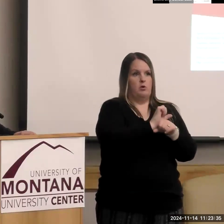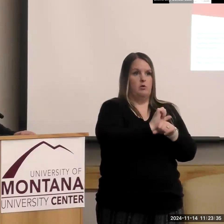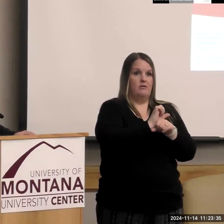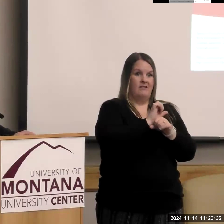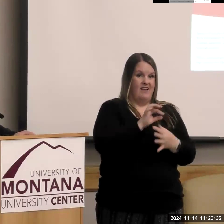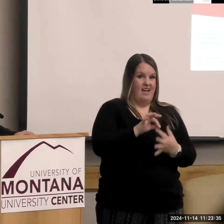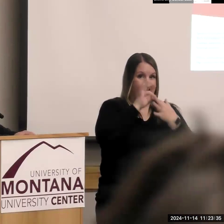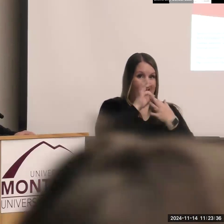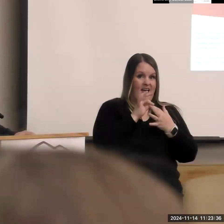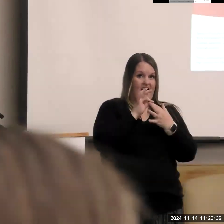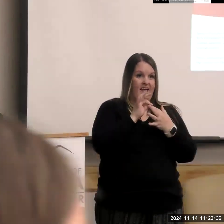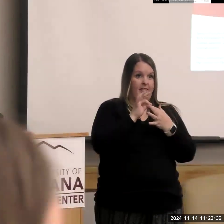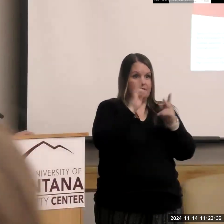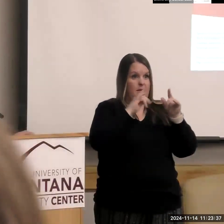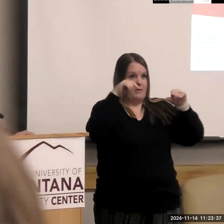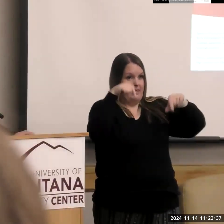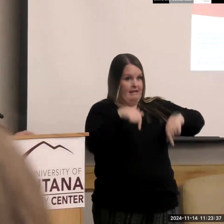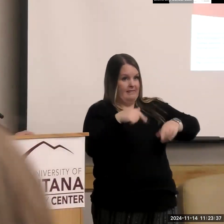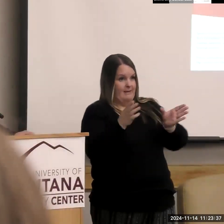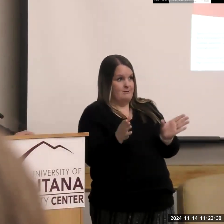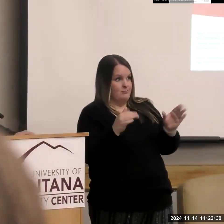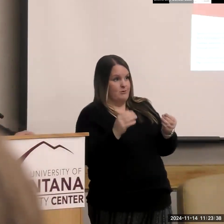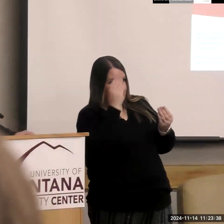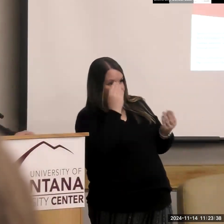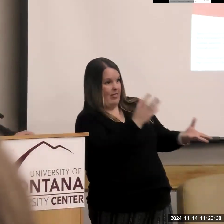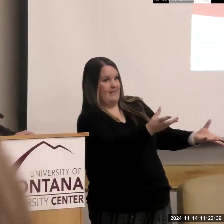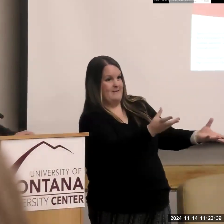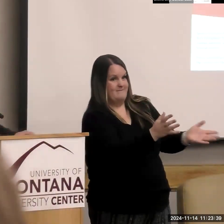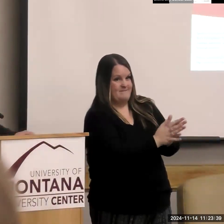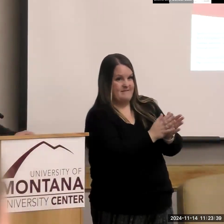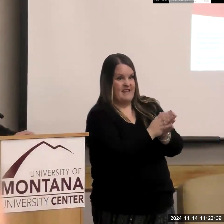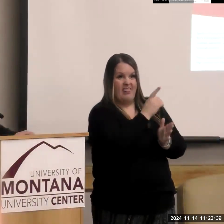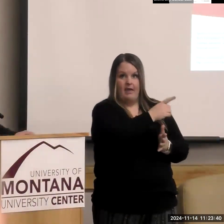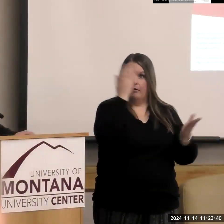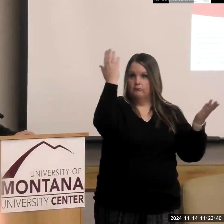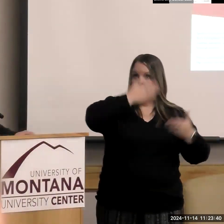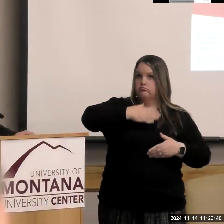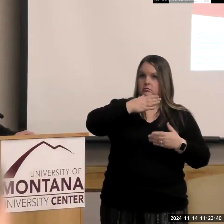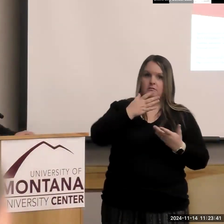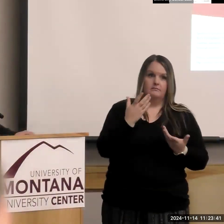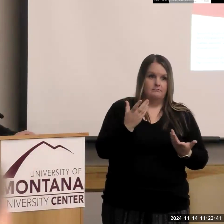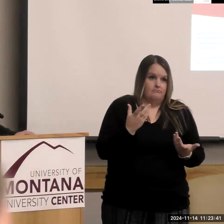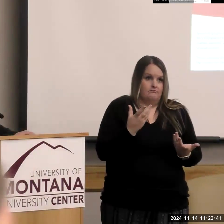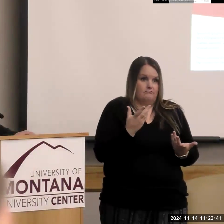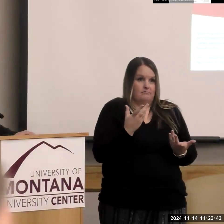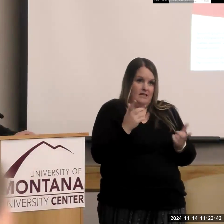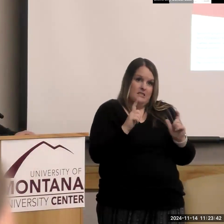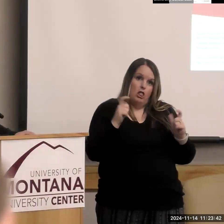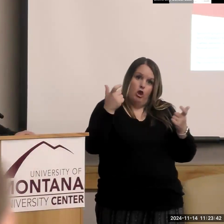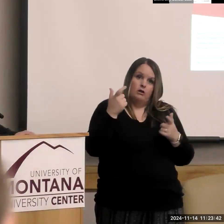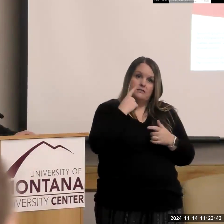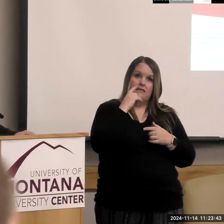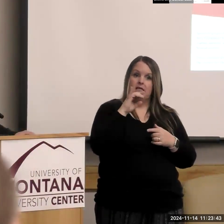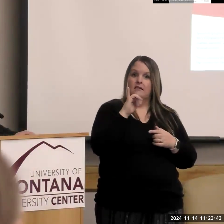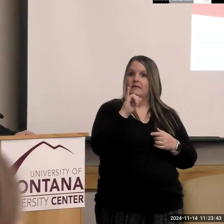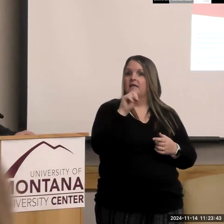unless they're folks like everyone in the room, aren't aware that there's an issue there. It's a largely invisible population unless